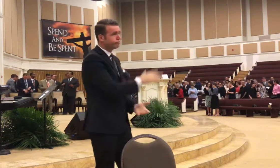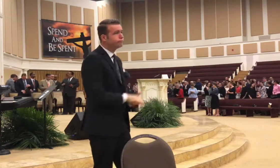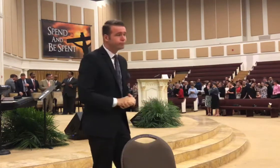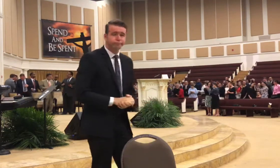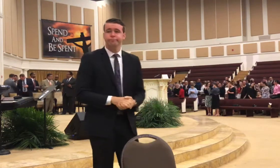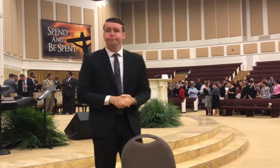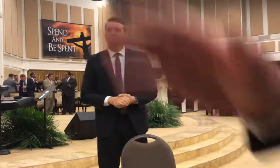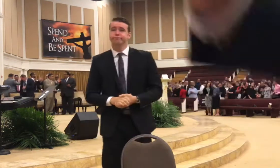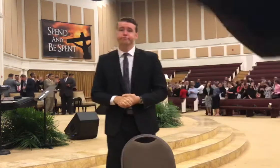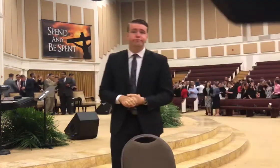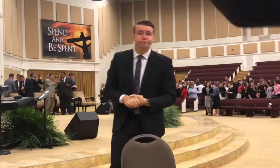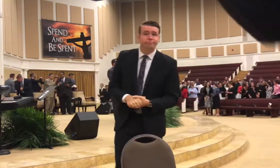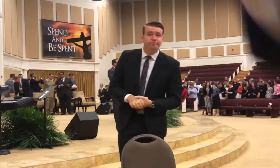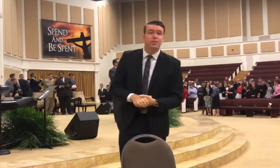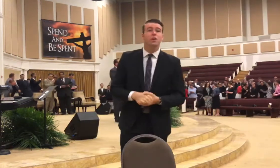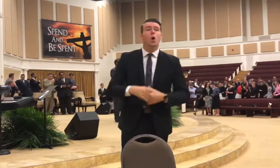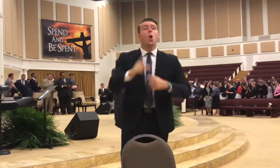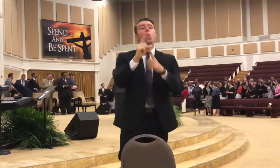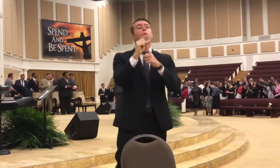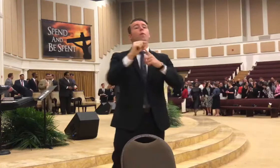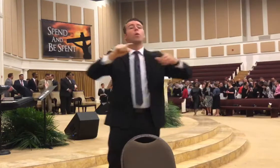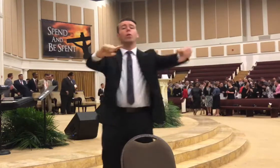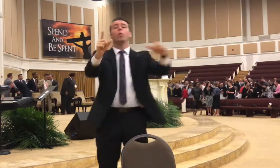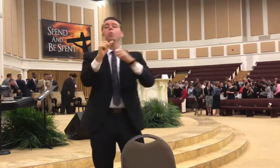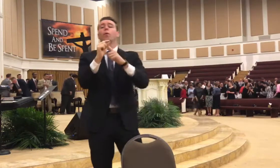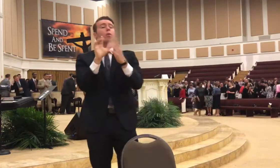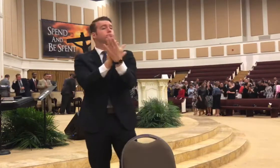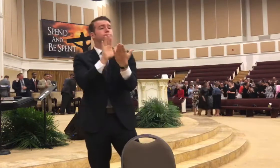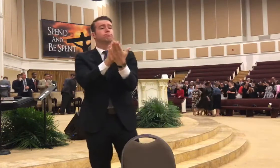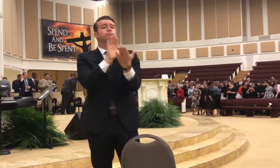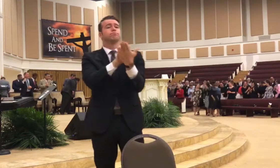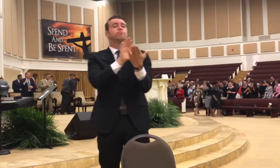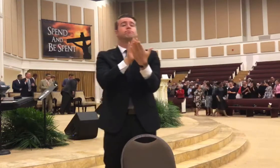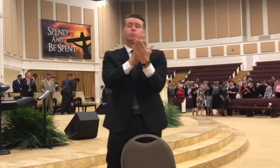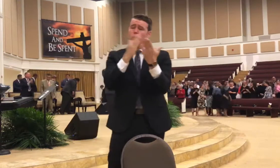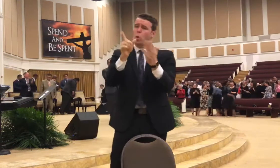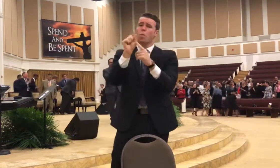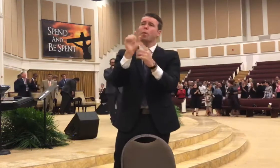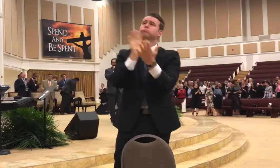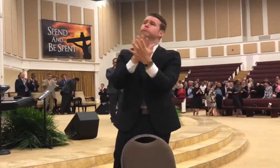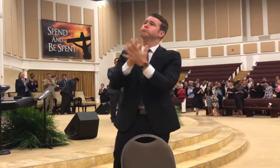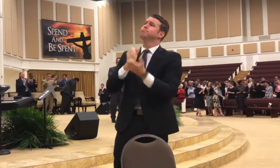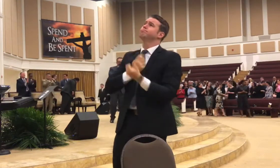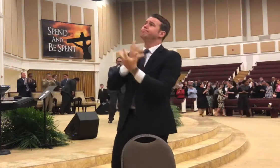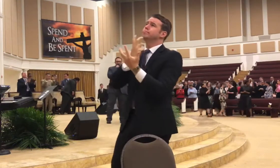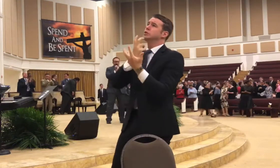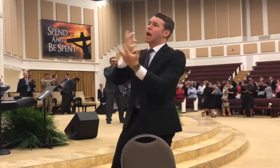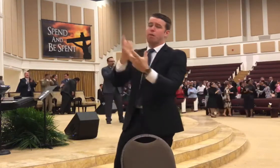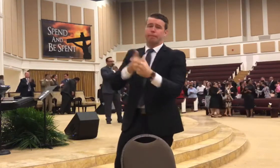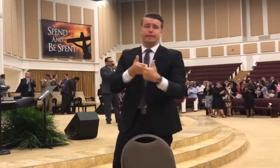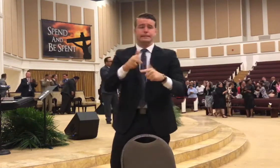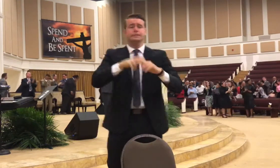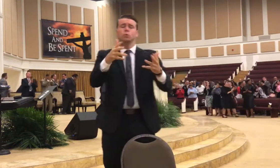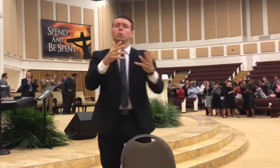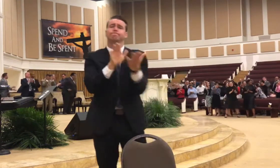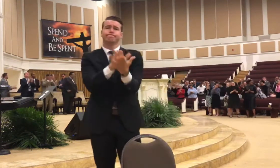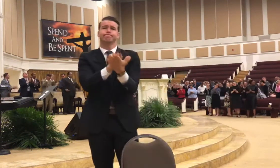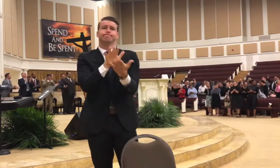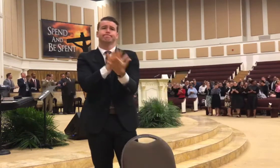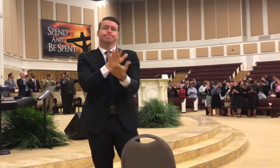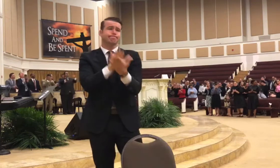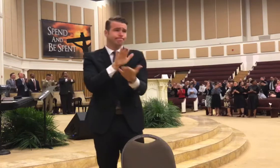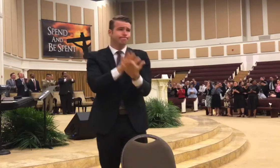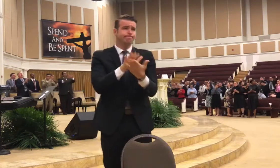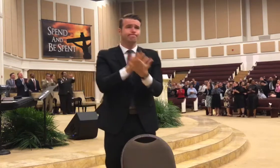this. Give him one more hand clap of praise before you're seated. Come on and shout. Lift your voice. Let five